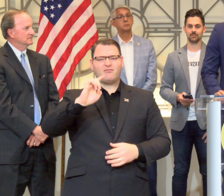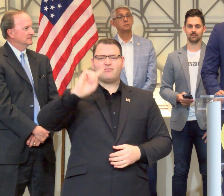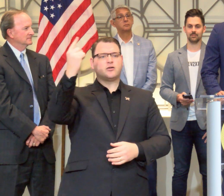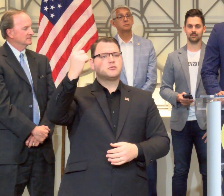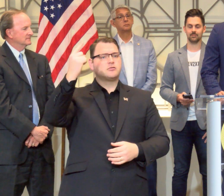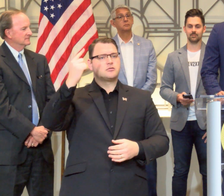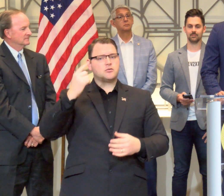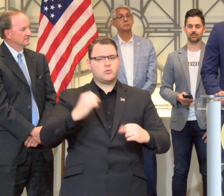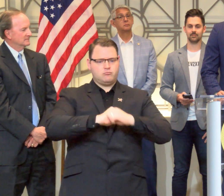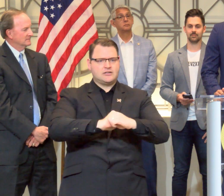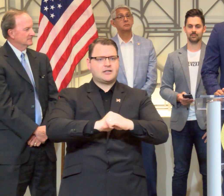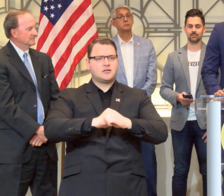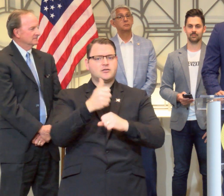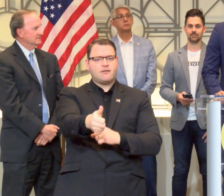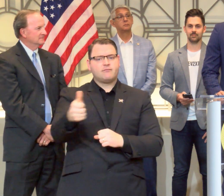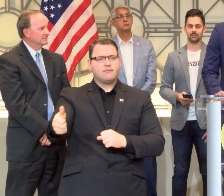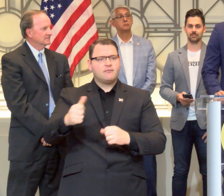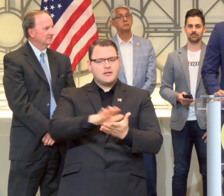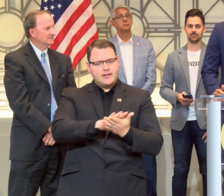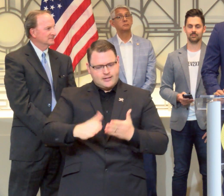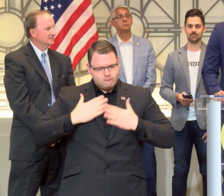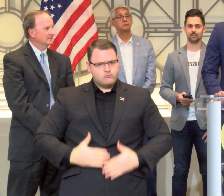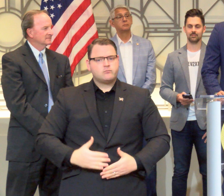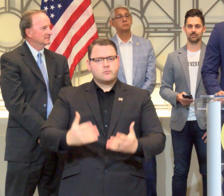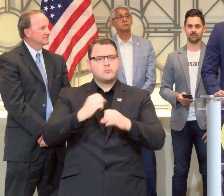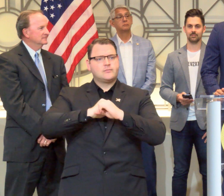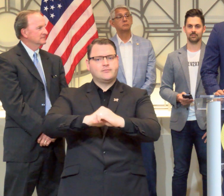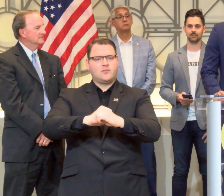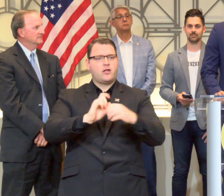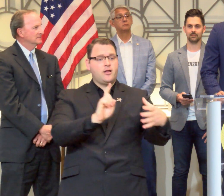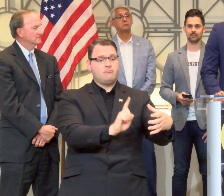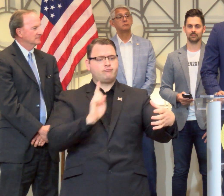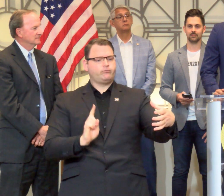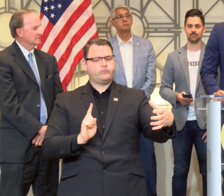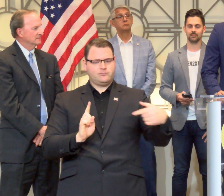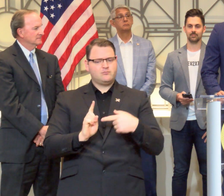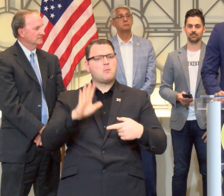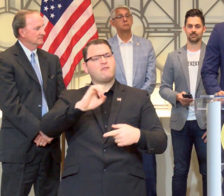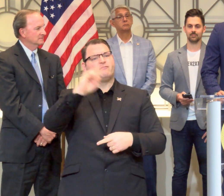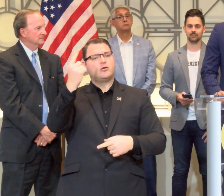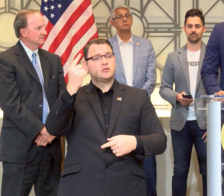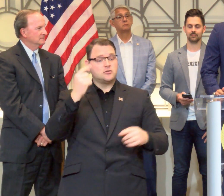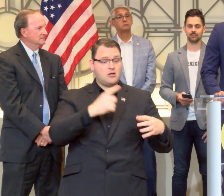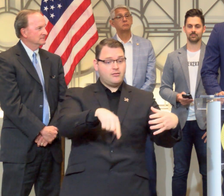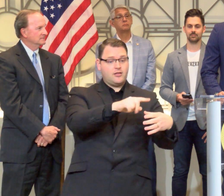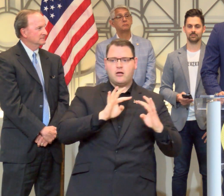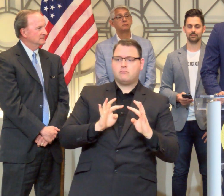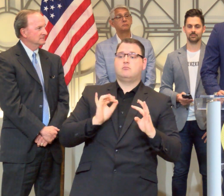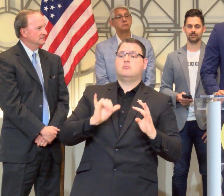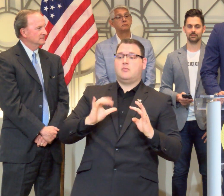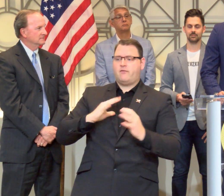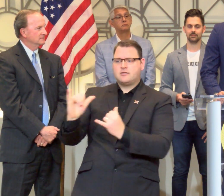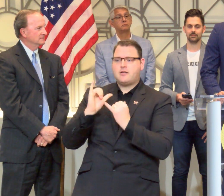Be the first one to separate yourself. Let your peers know how important it is, and once they see you taking that step, they will